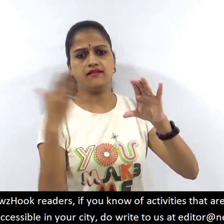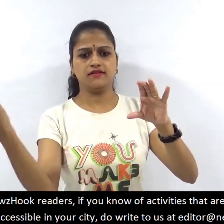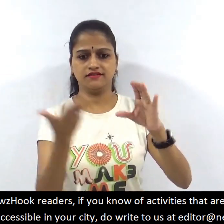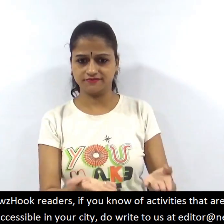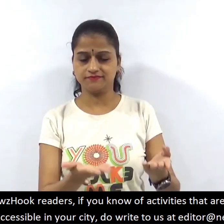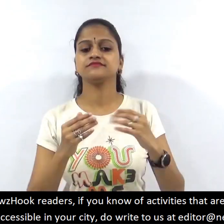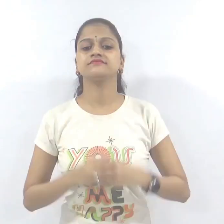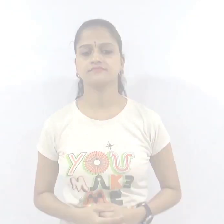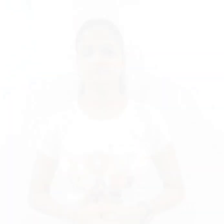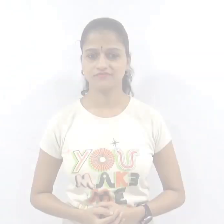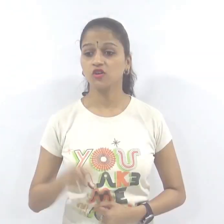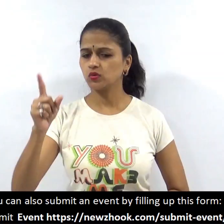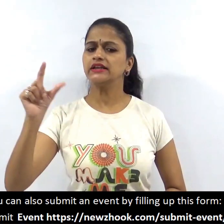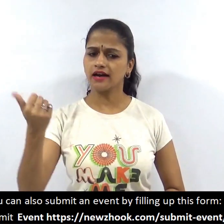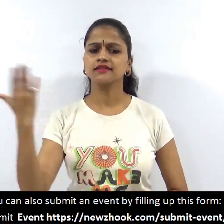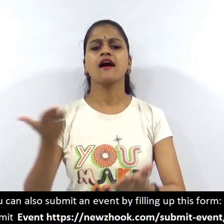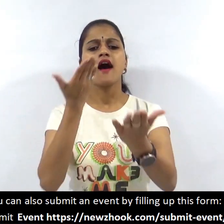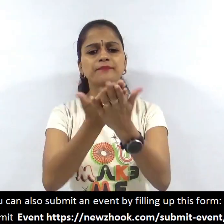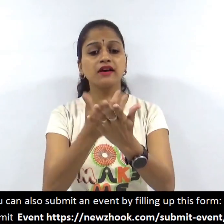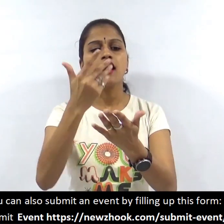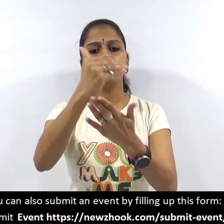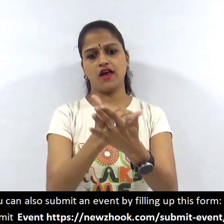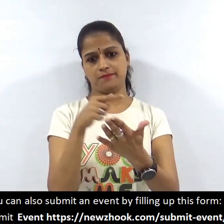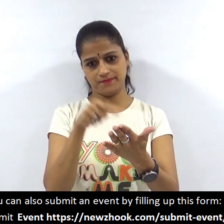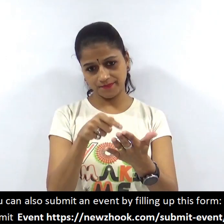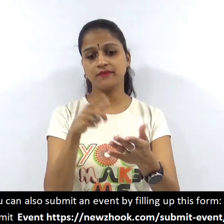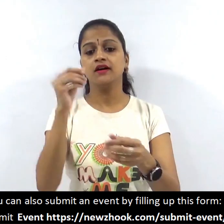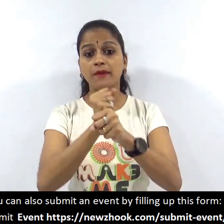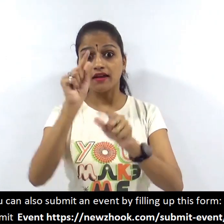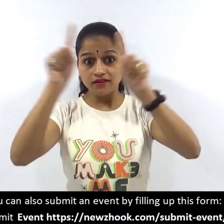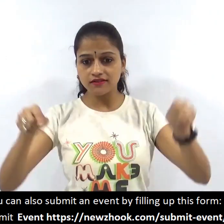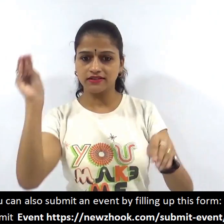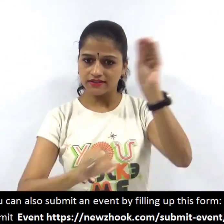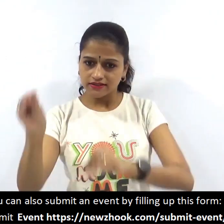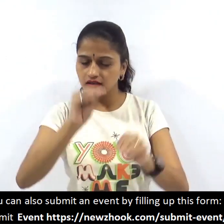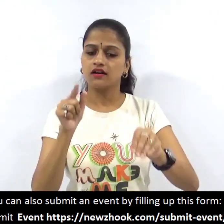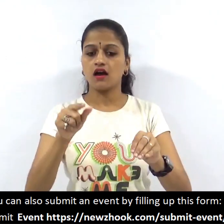editor at newszoop.com. You can also submit an event by filling up this form. You